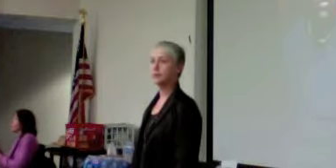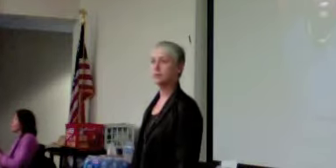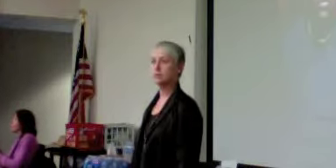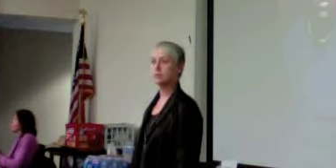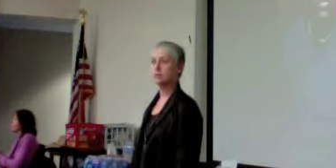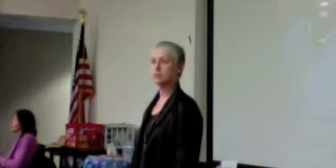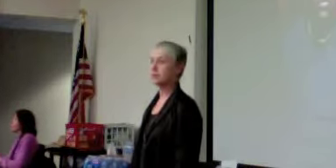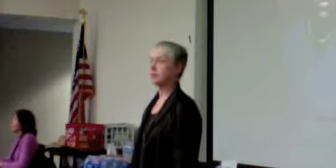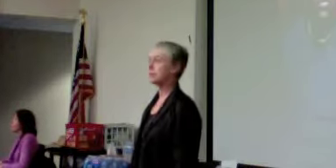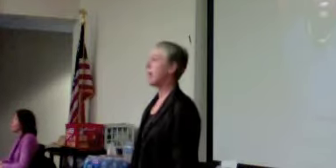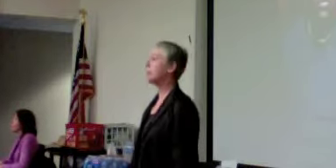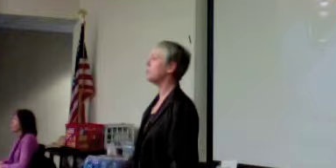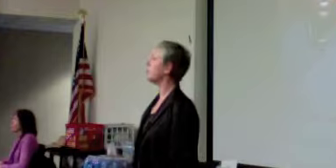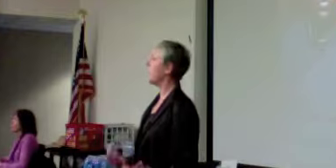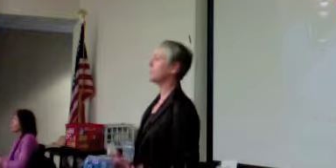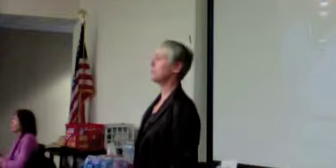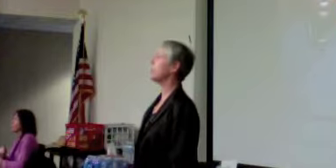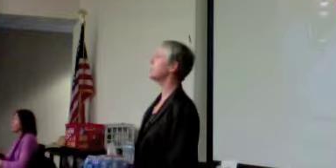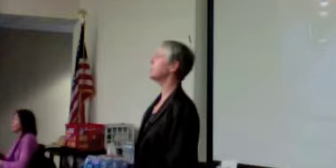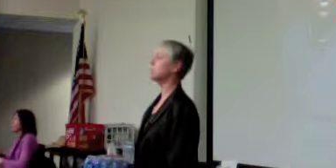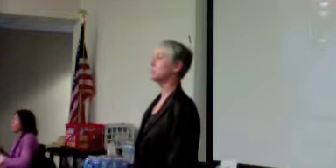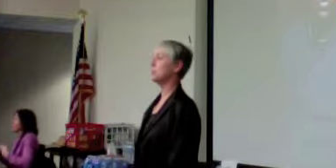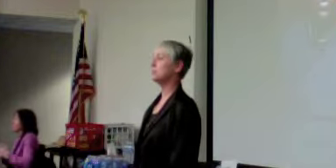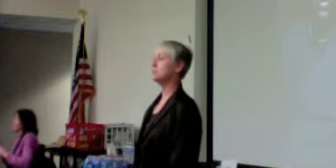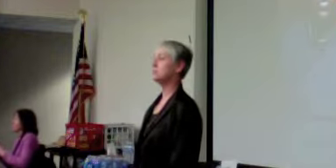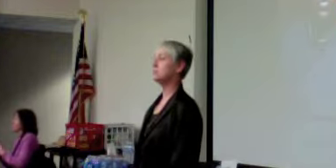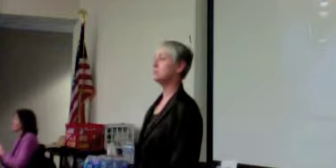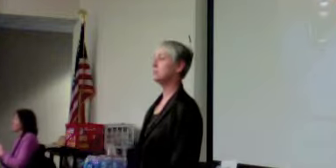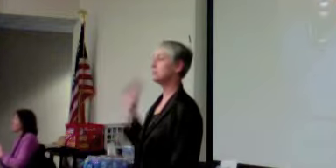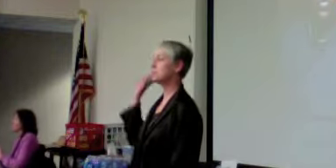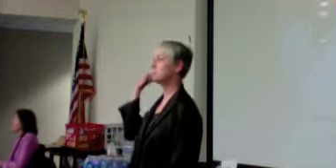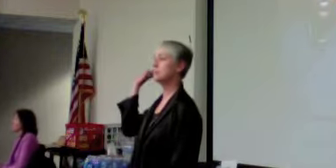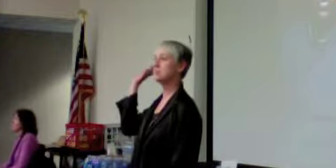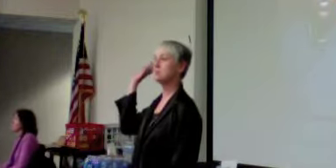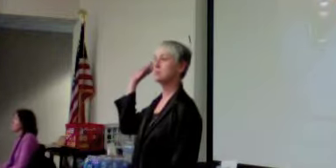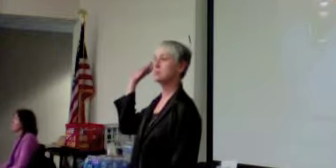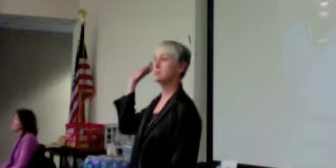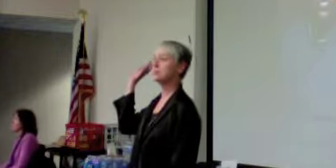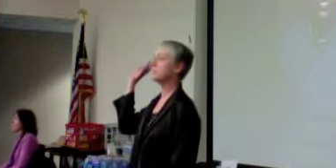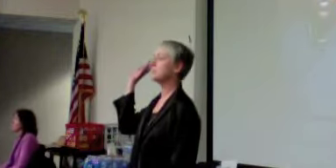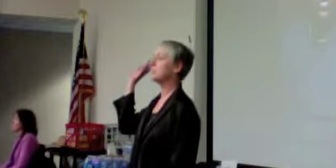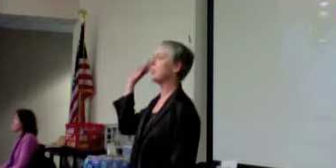kindergarten, how many of you were kind of excited to go to school?